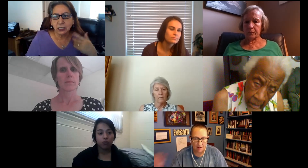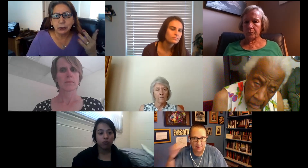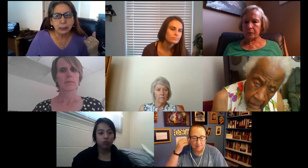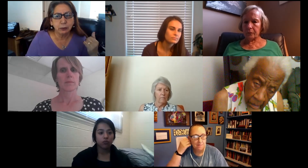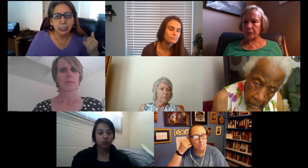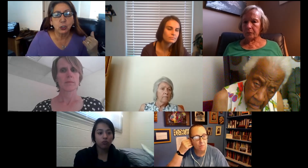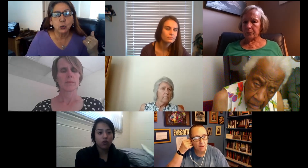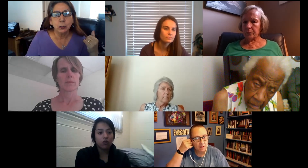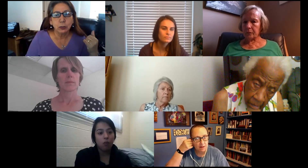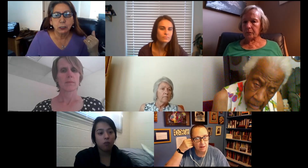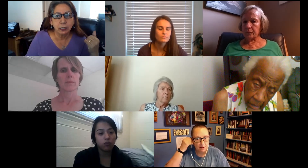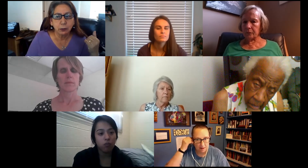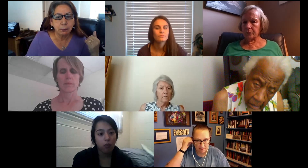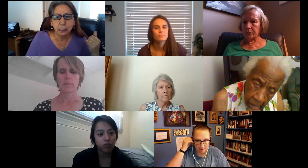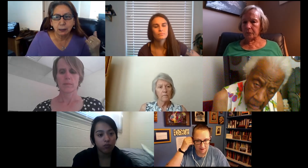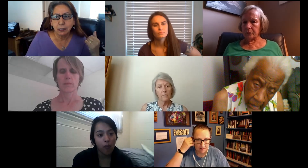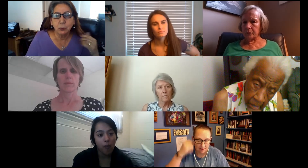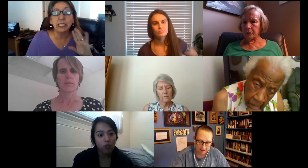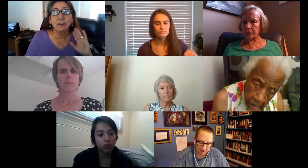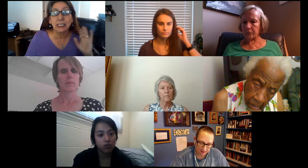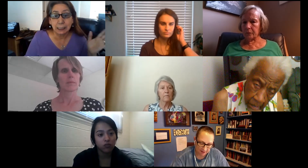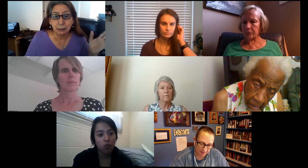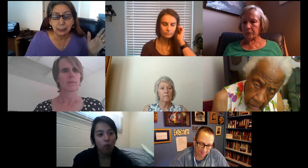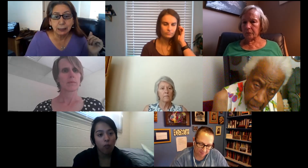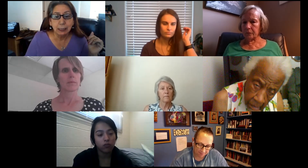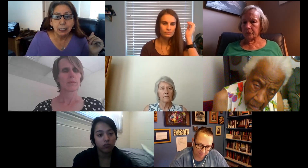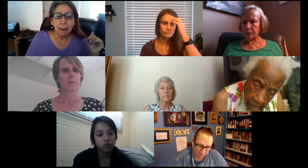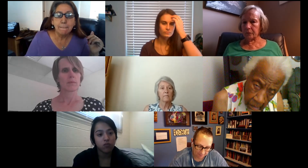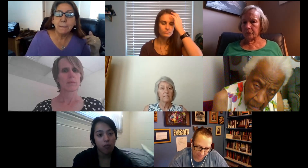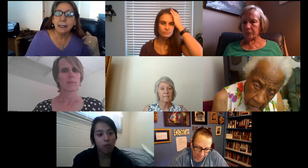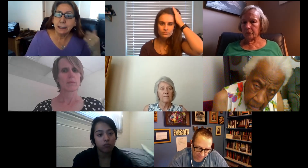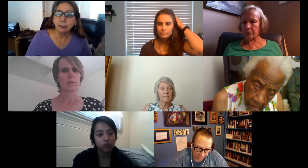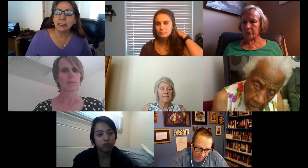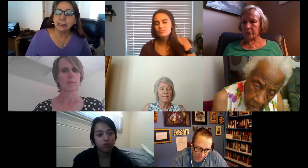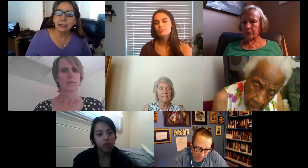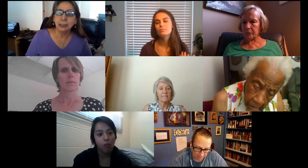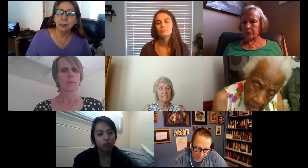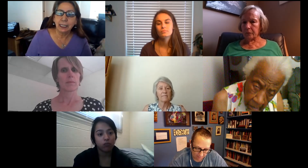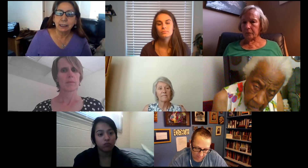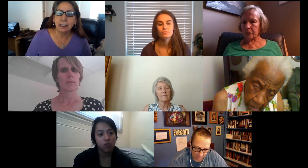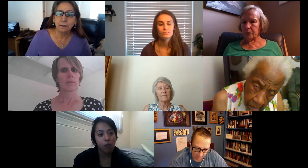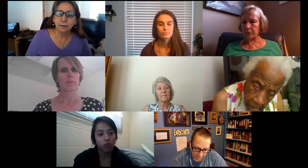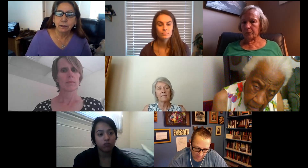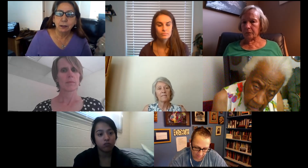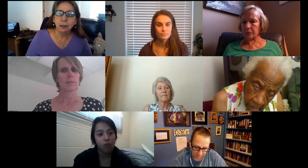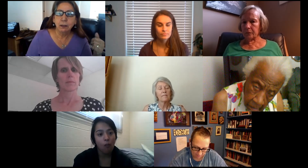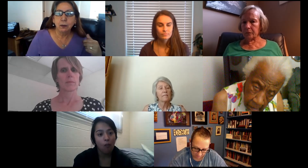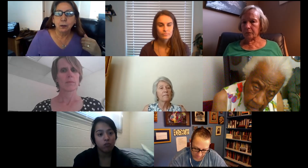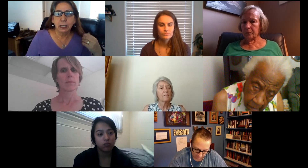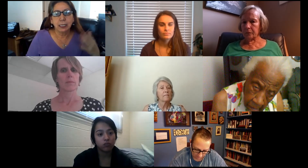was little, I knew he was hard of hearing, but he would never accept it. My husband is considered late deaf, or like